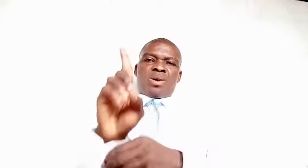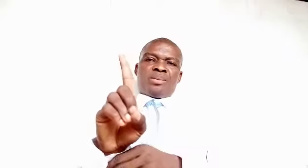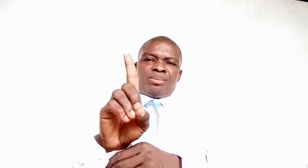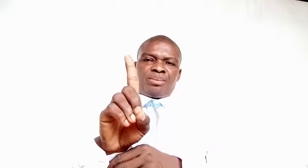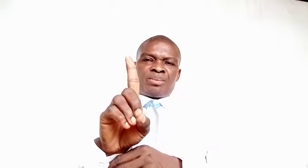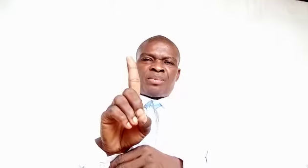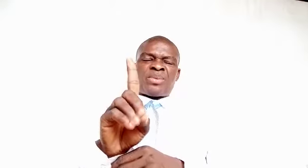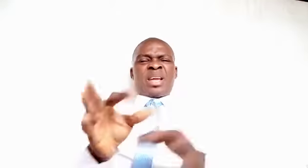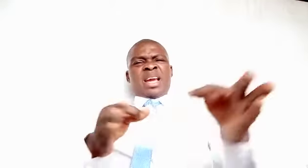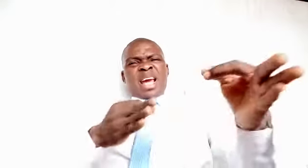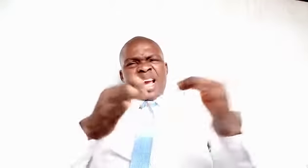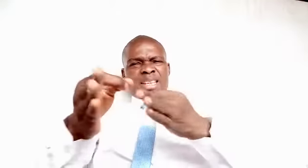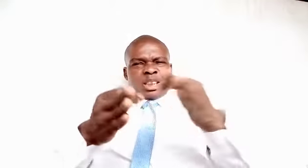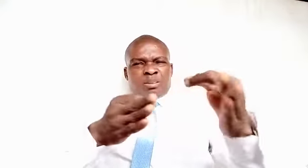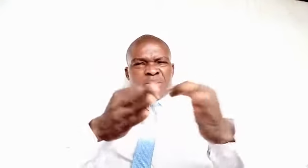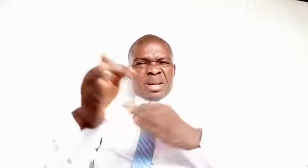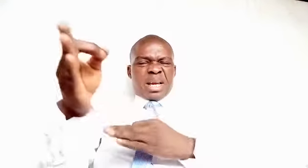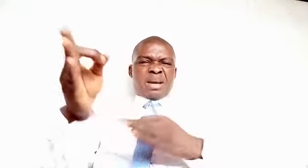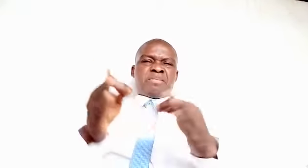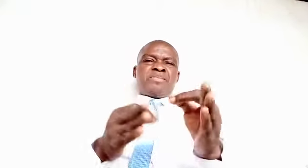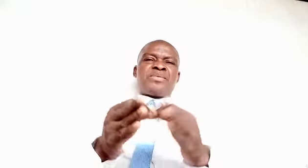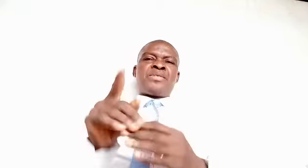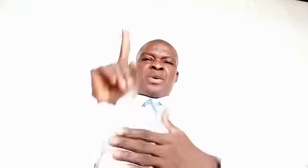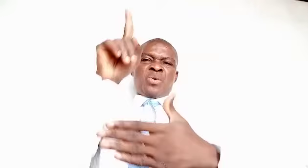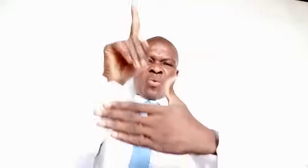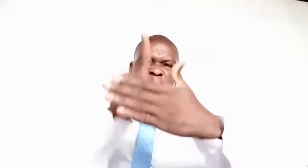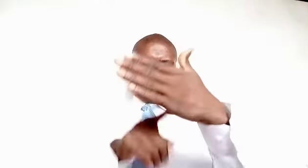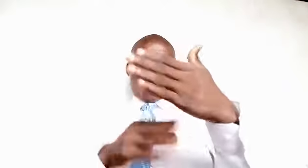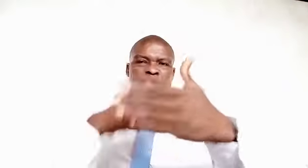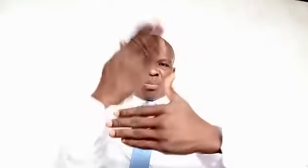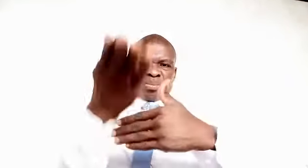one. Explain briefly what brings about the following.